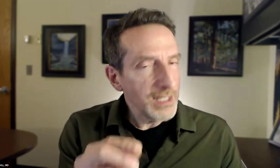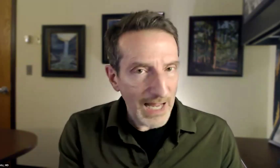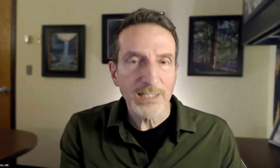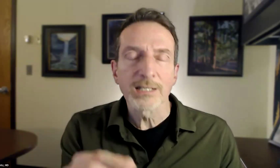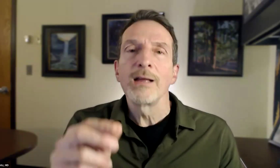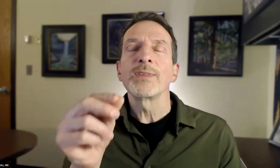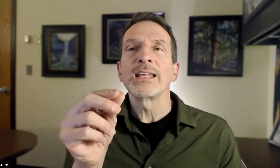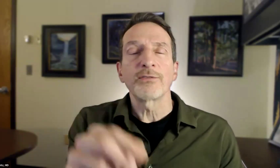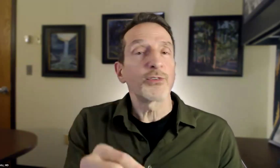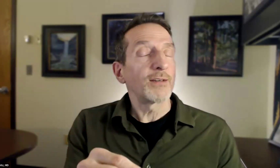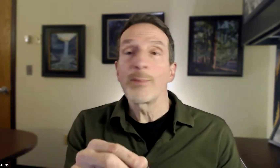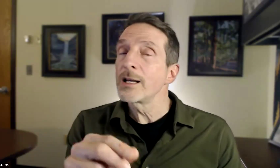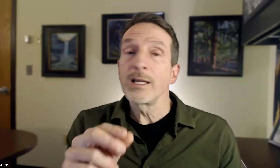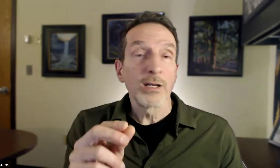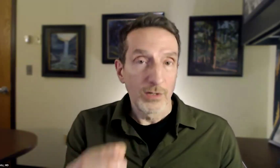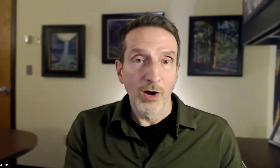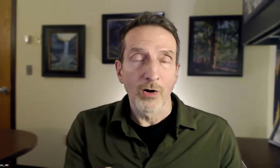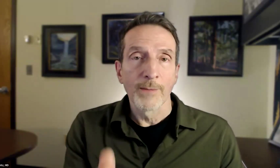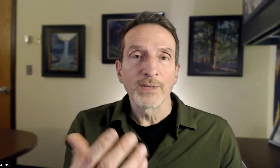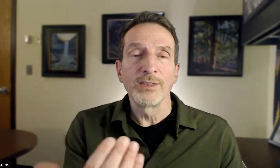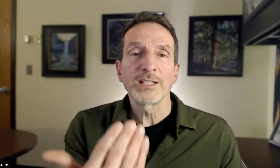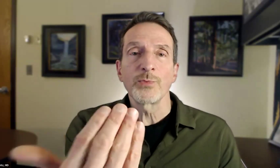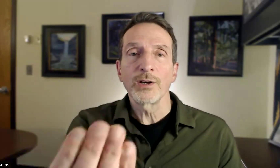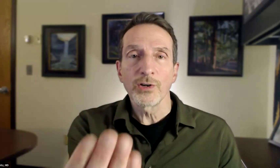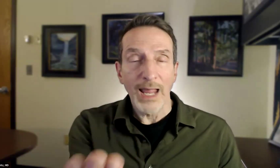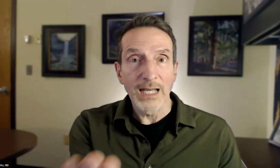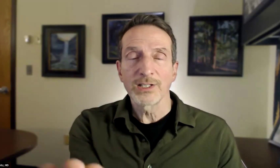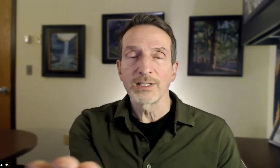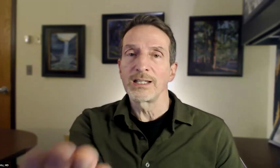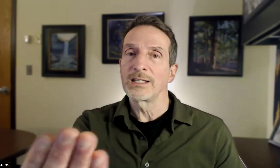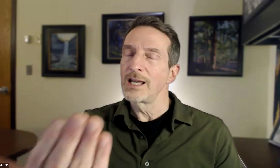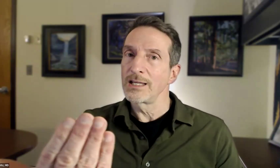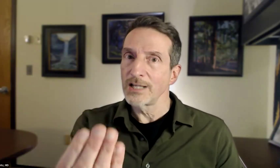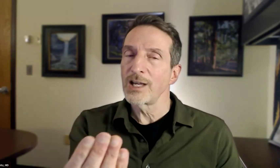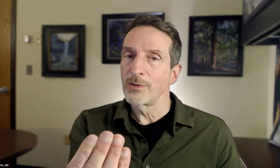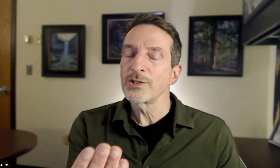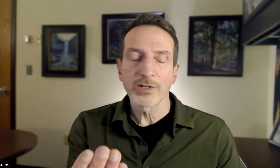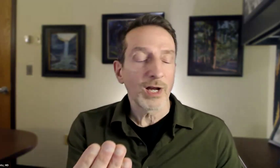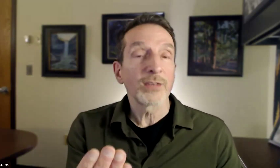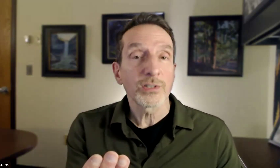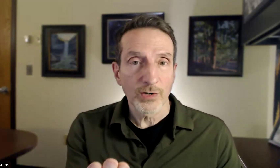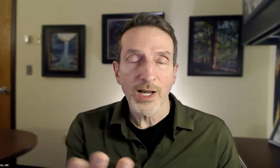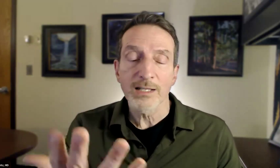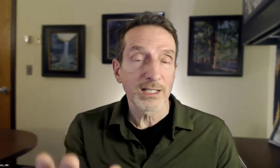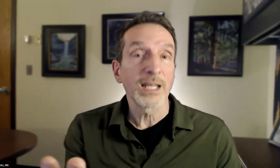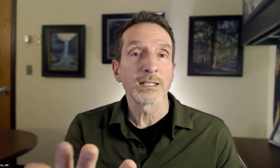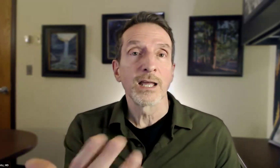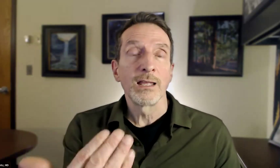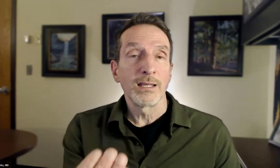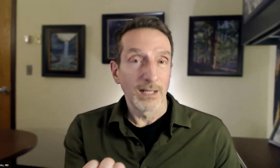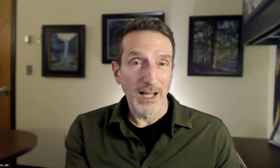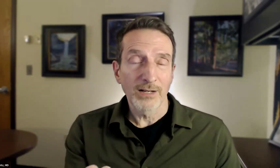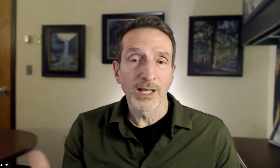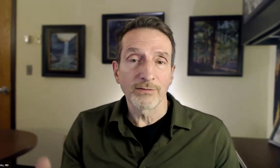dealable? Yes. Is it for everybody? No. And this is where your agency in saying, yes, I wish to try this or not